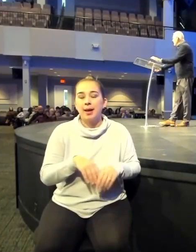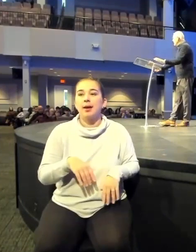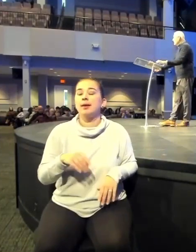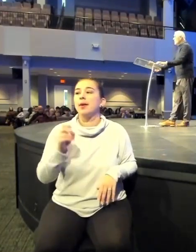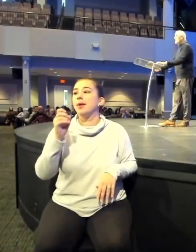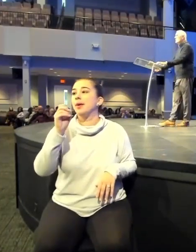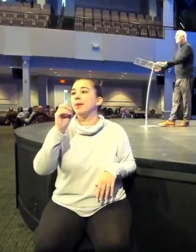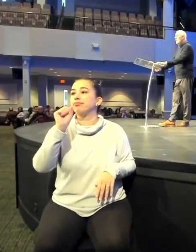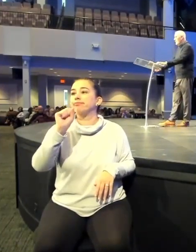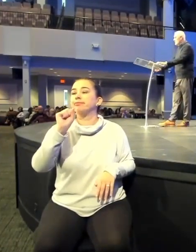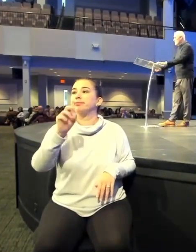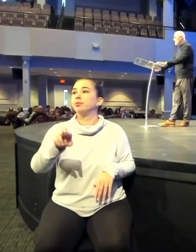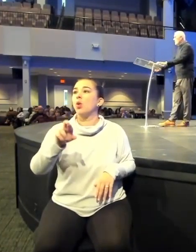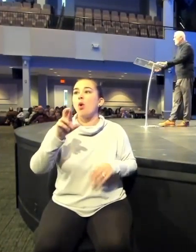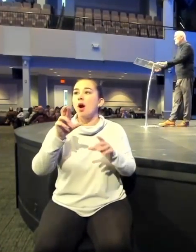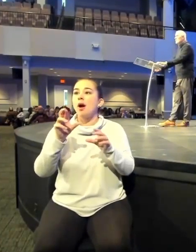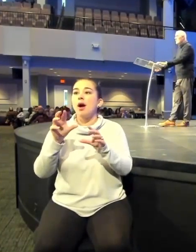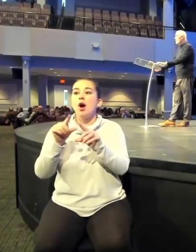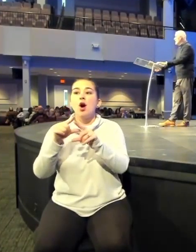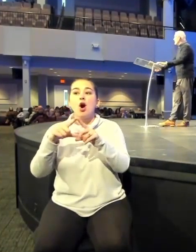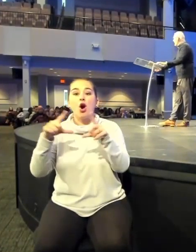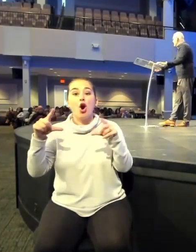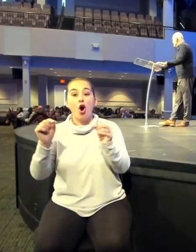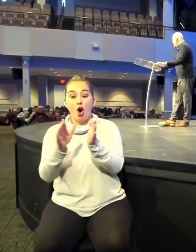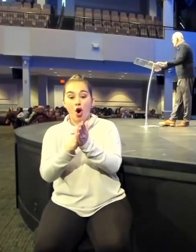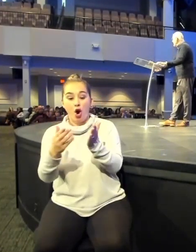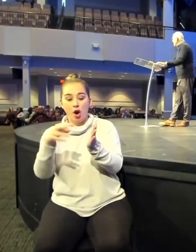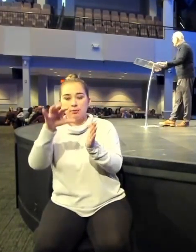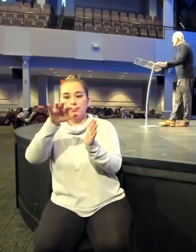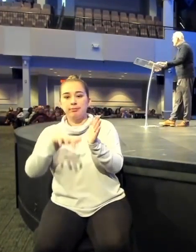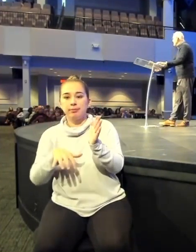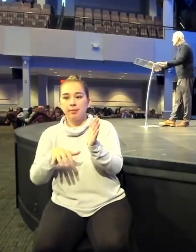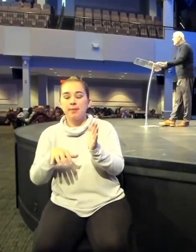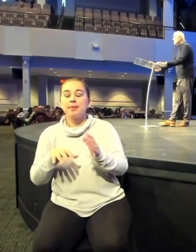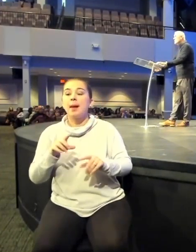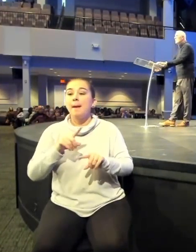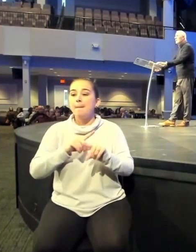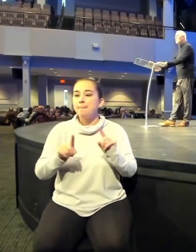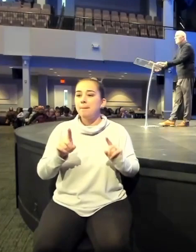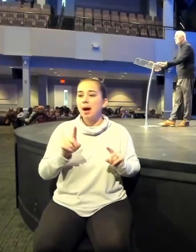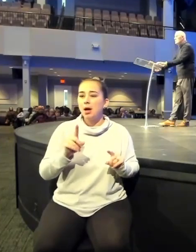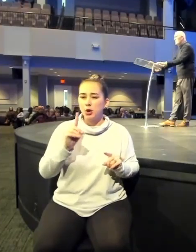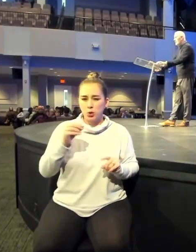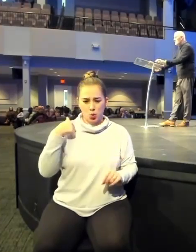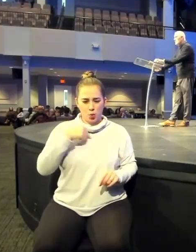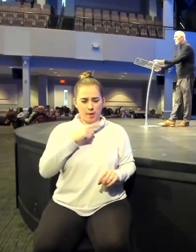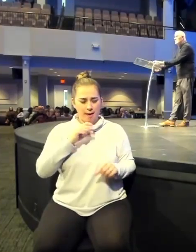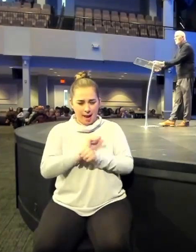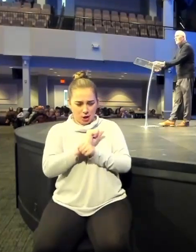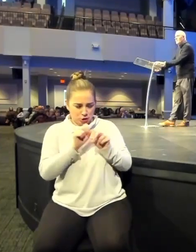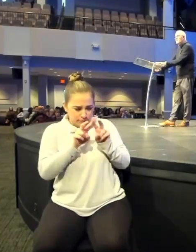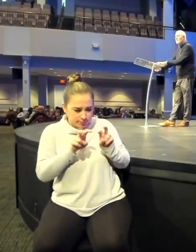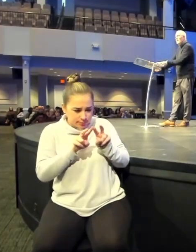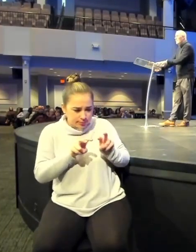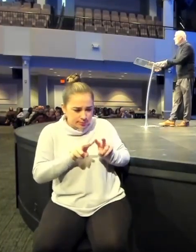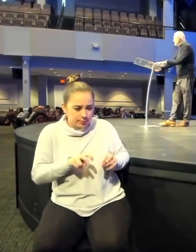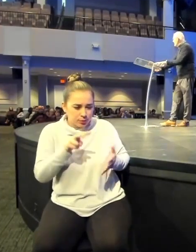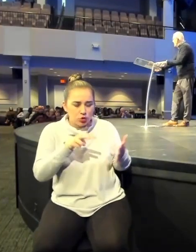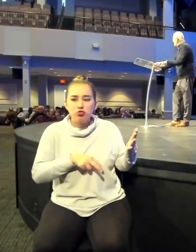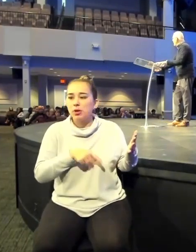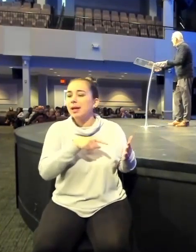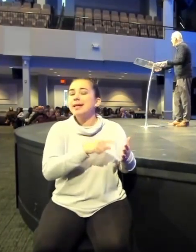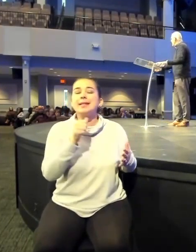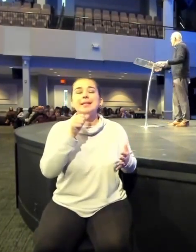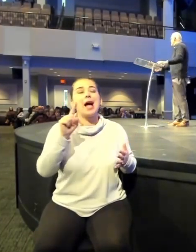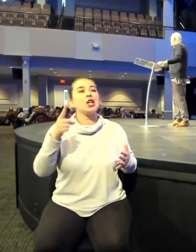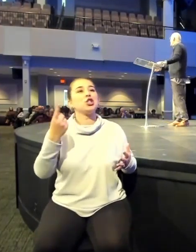but the question becomes, do we really study it for ourselves? Because the instructions that are given to us are not just nice words that are meant to